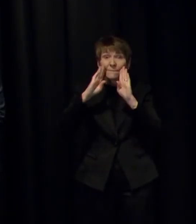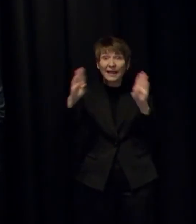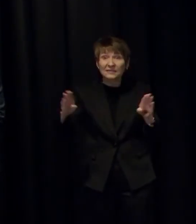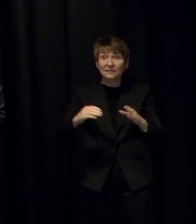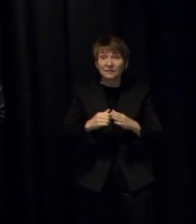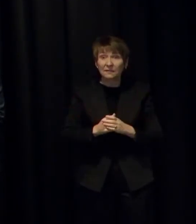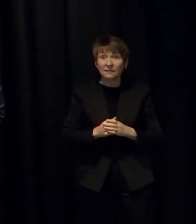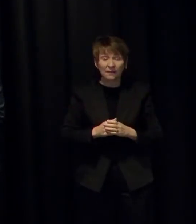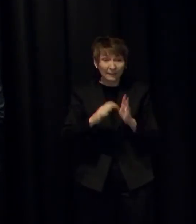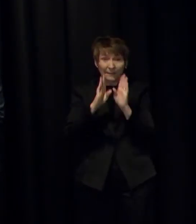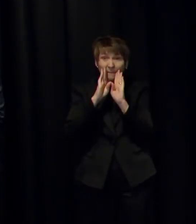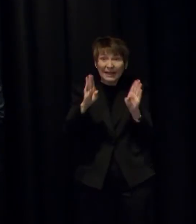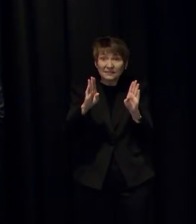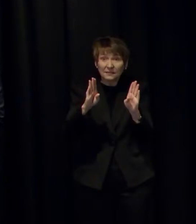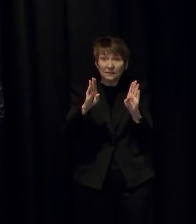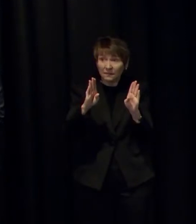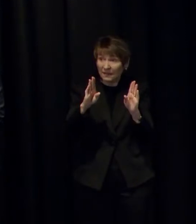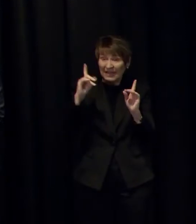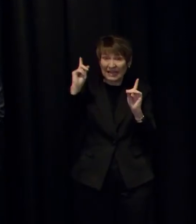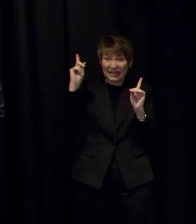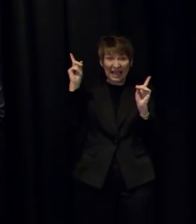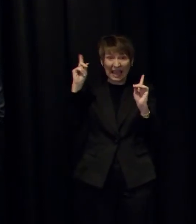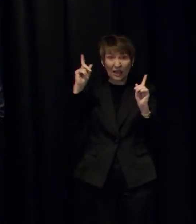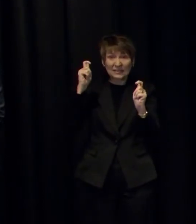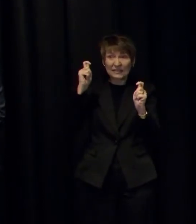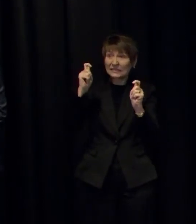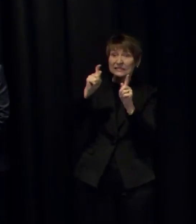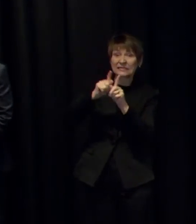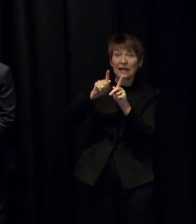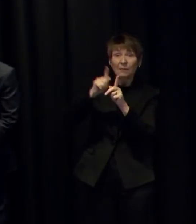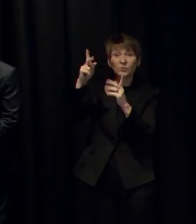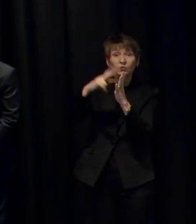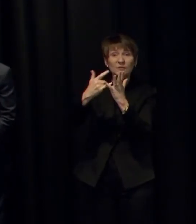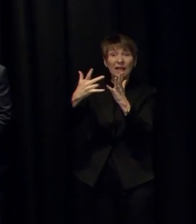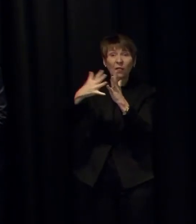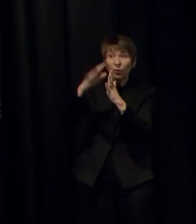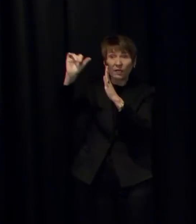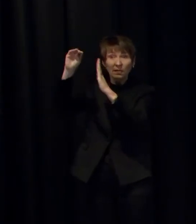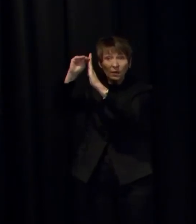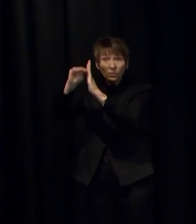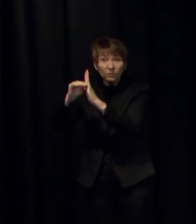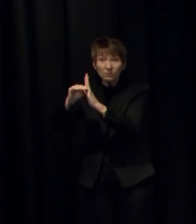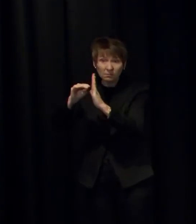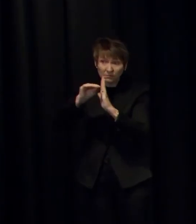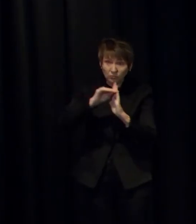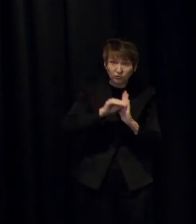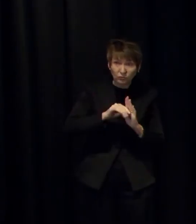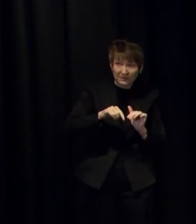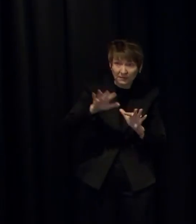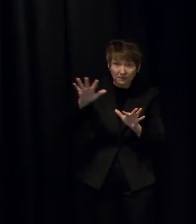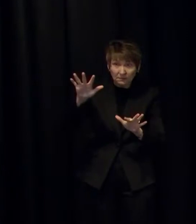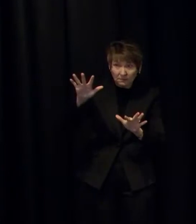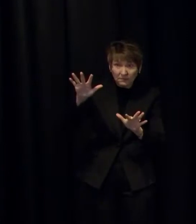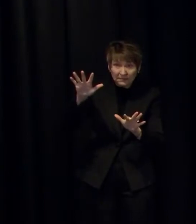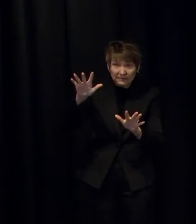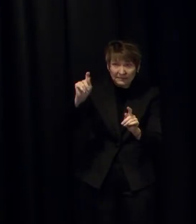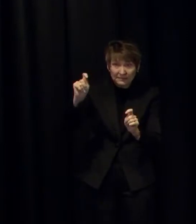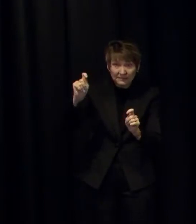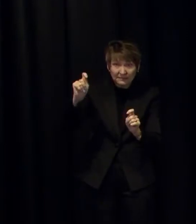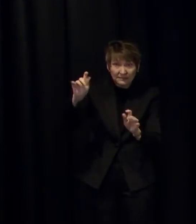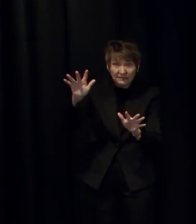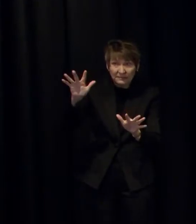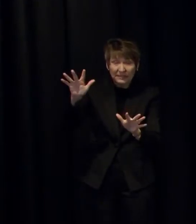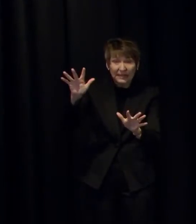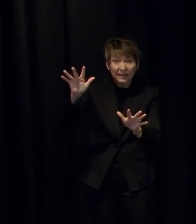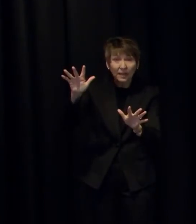this closely aligned to New South Wales, to be only just a couple of weeks behind New South Wales, when we know and understand just how much